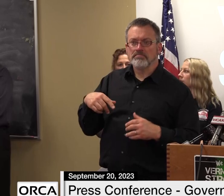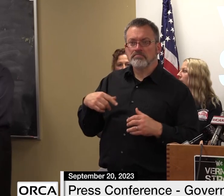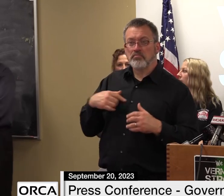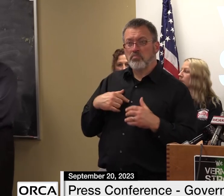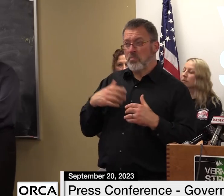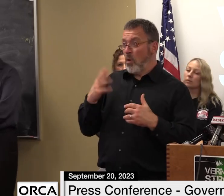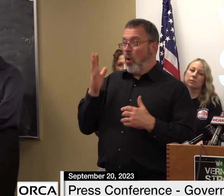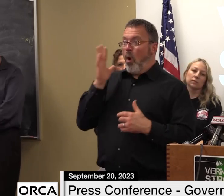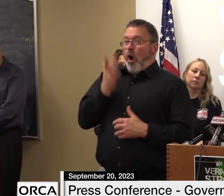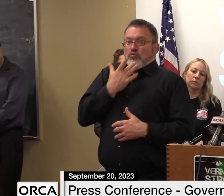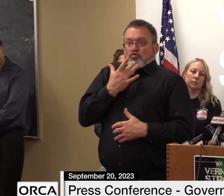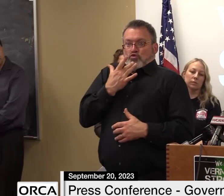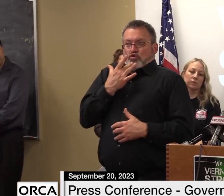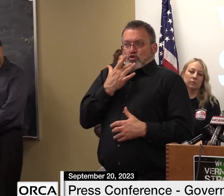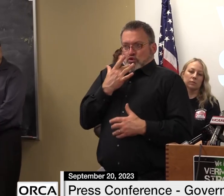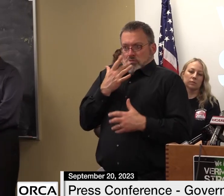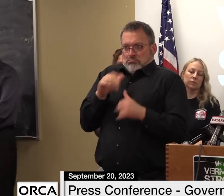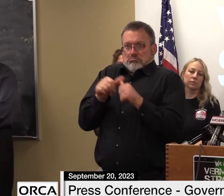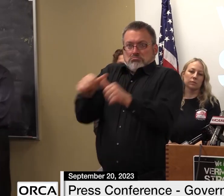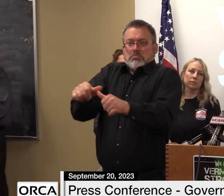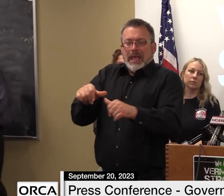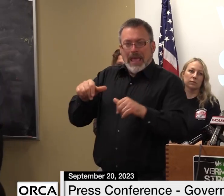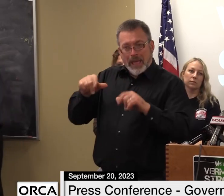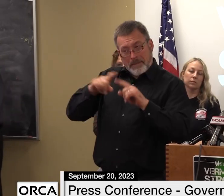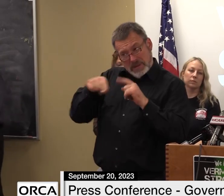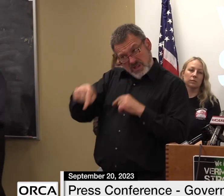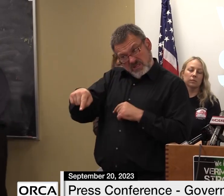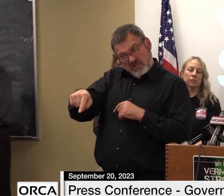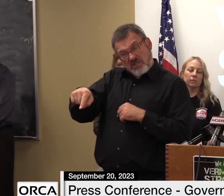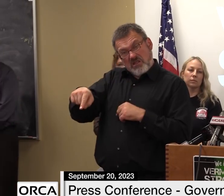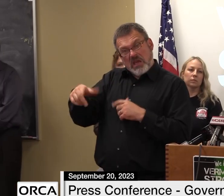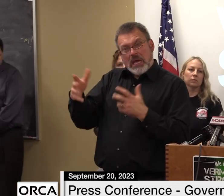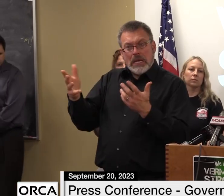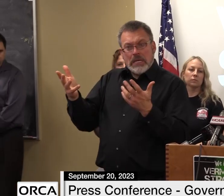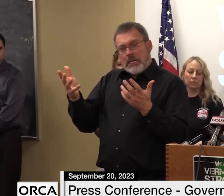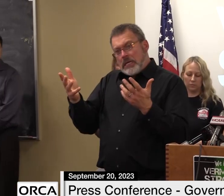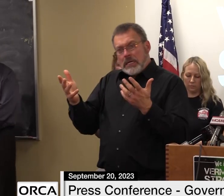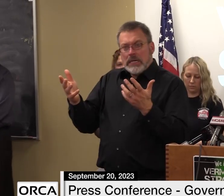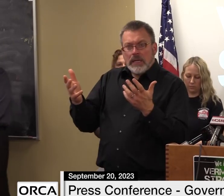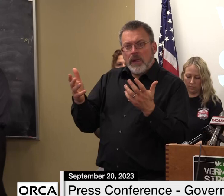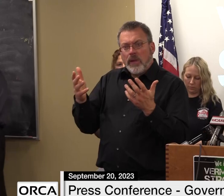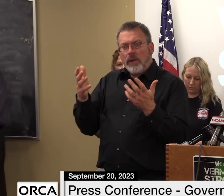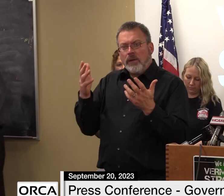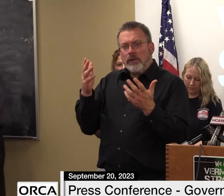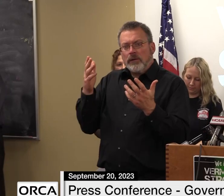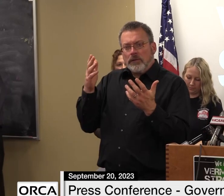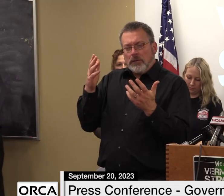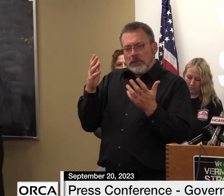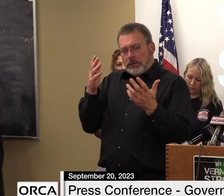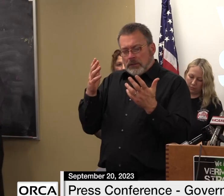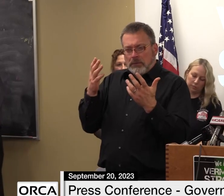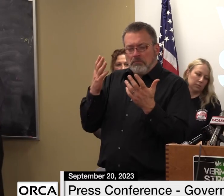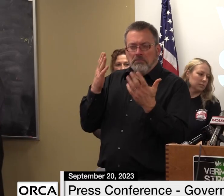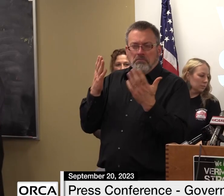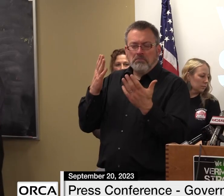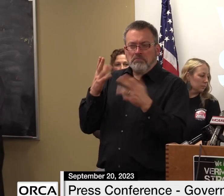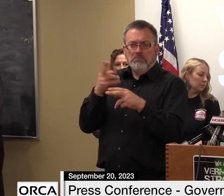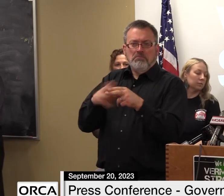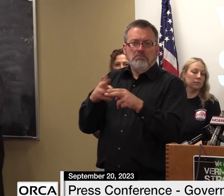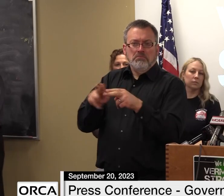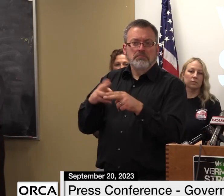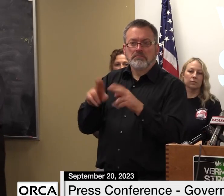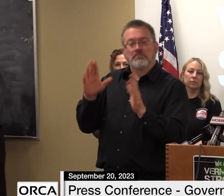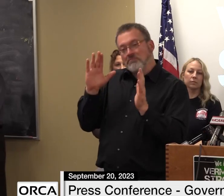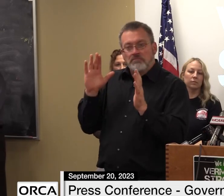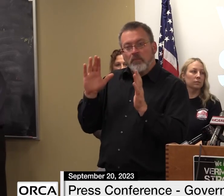it. Right now, that's not assured for us. We continue to work with the state and the